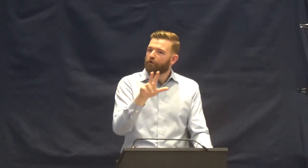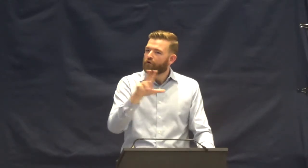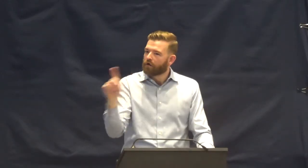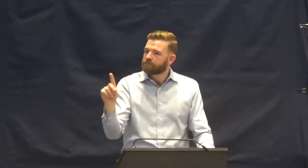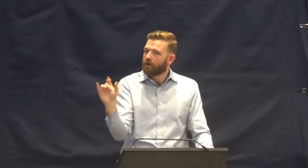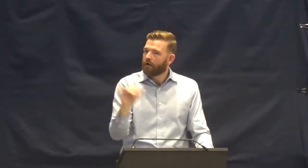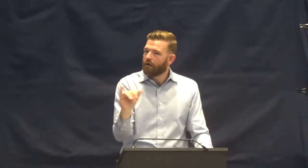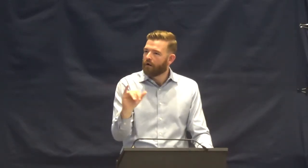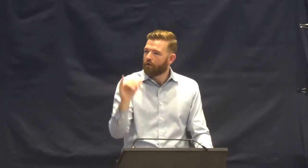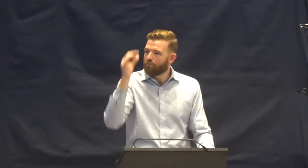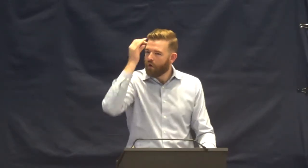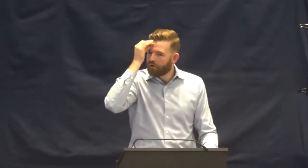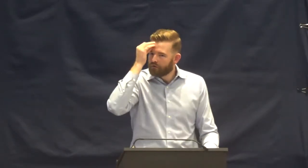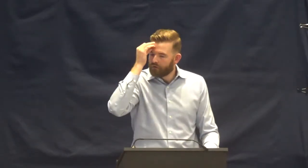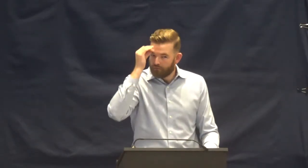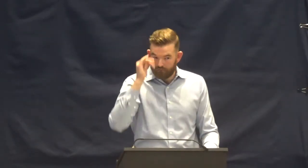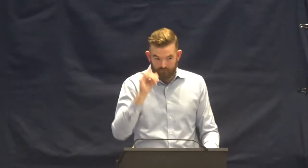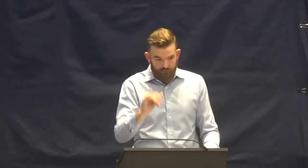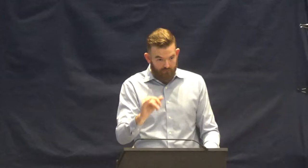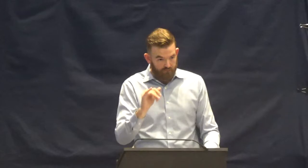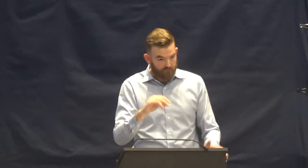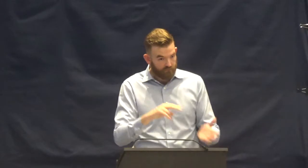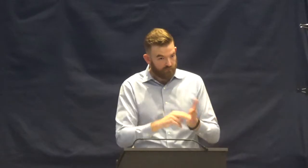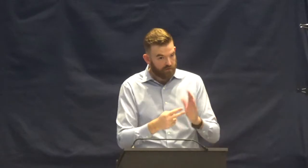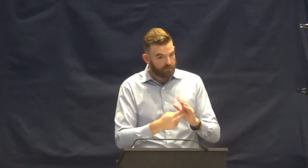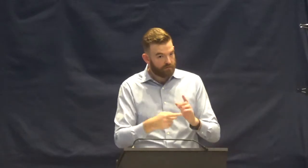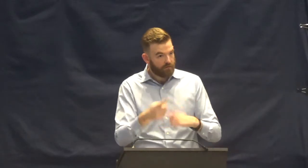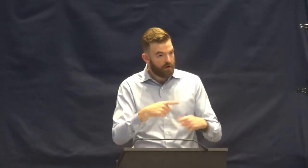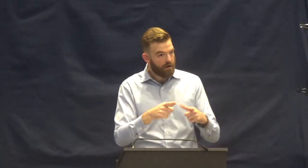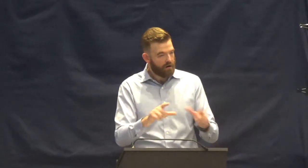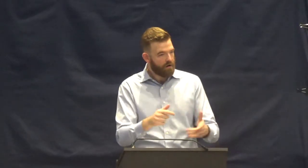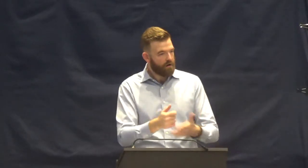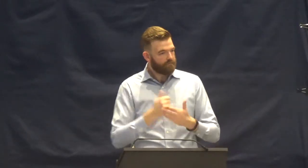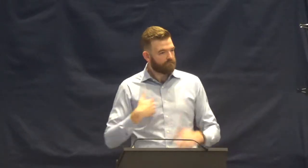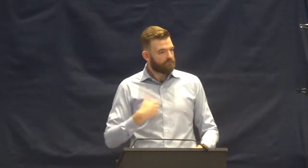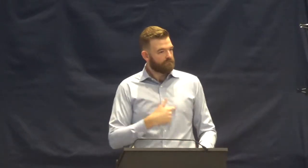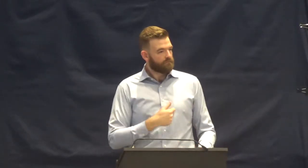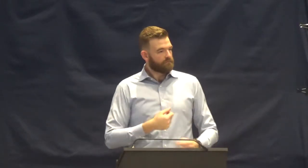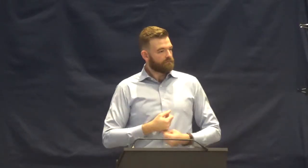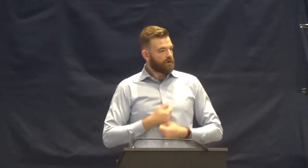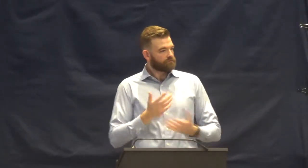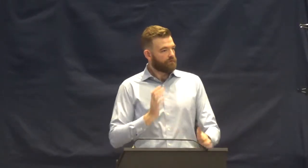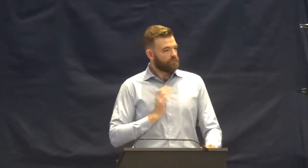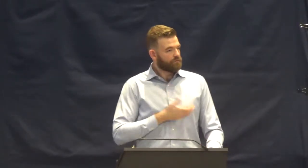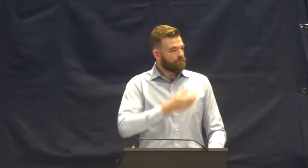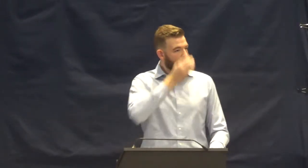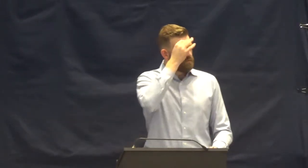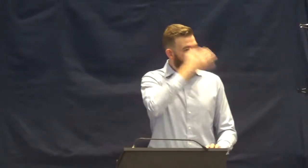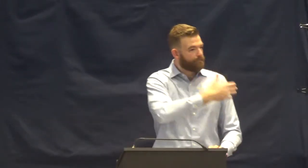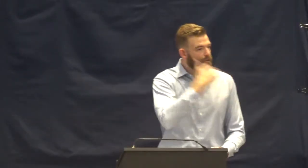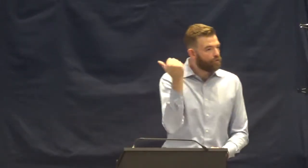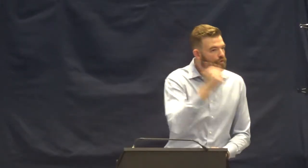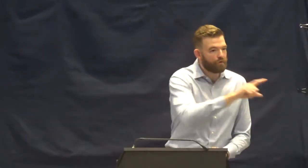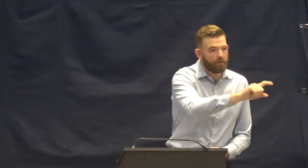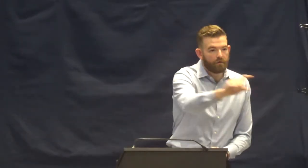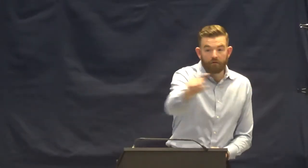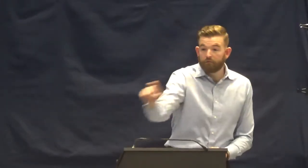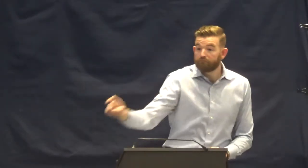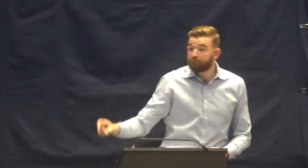And that was astounding. If cognition is 3D and sign language is 3D, then